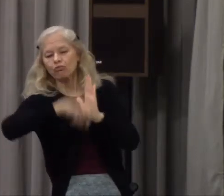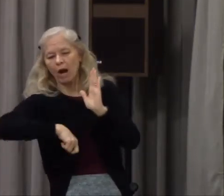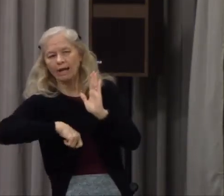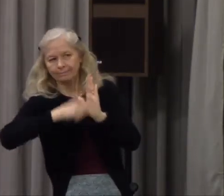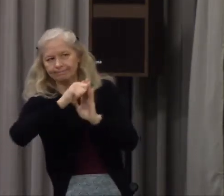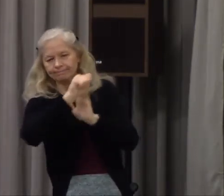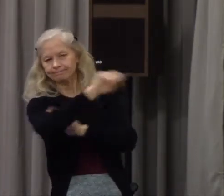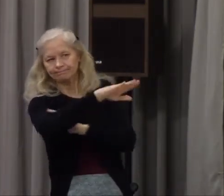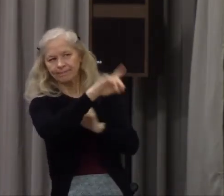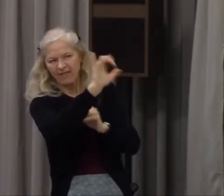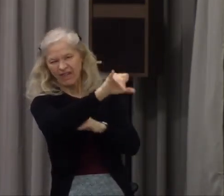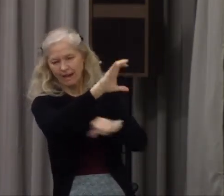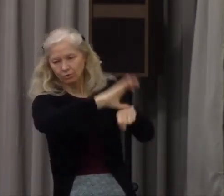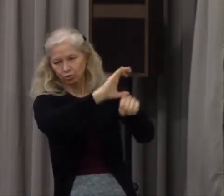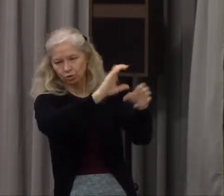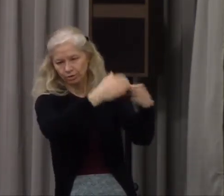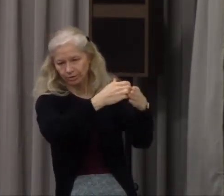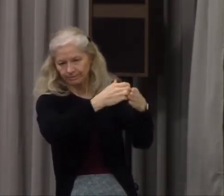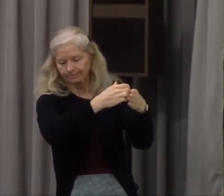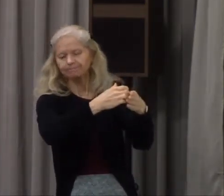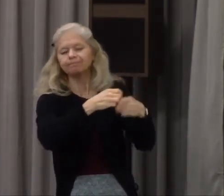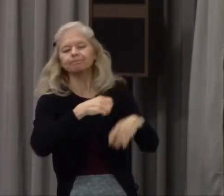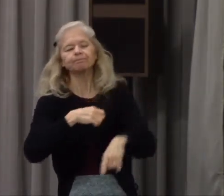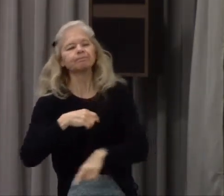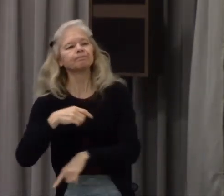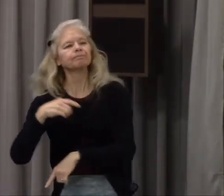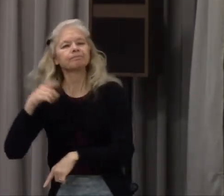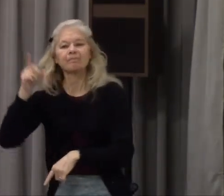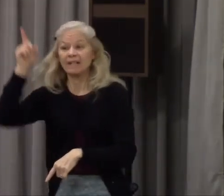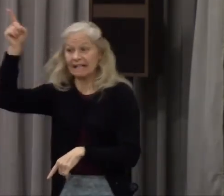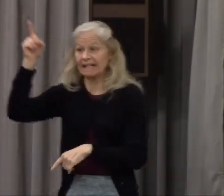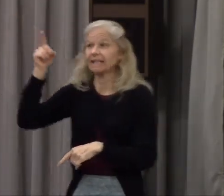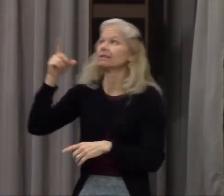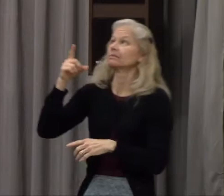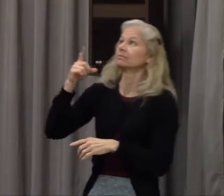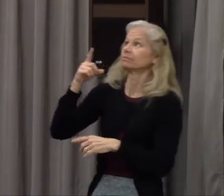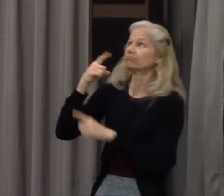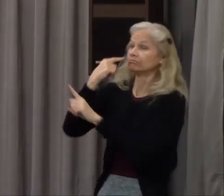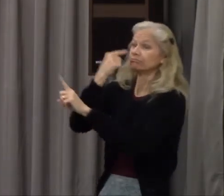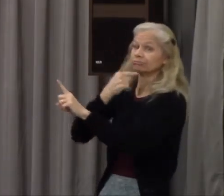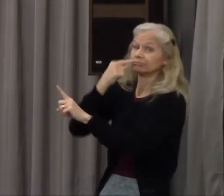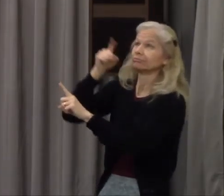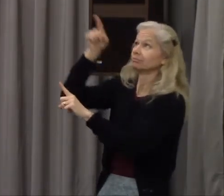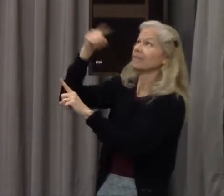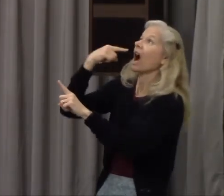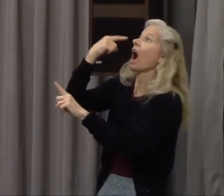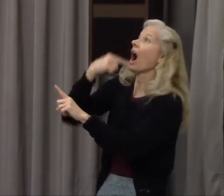I know thy works and where thou dwellest, even where Satan's seat is. Thou holdest fast my